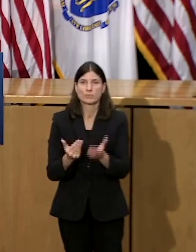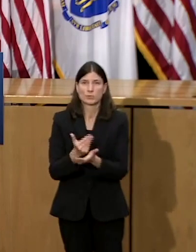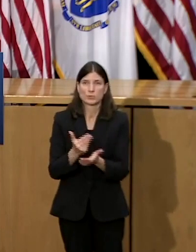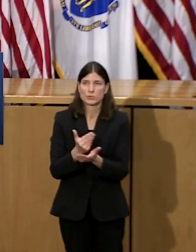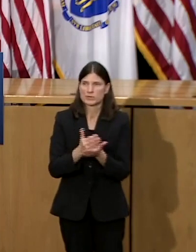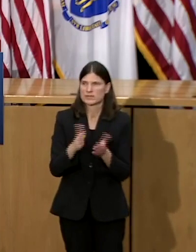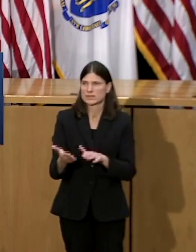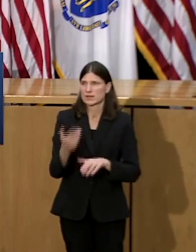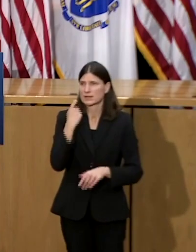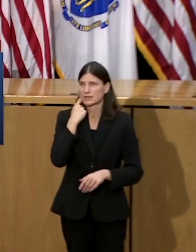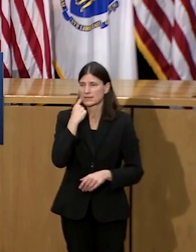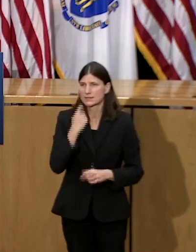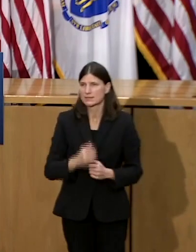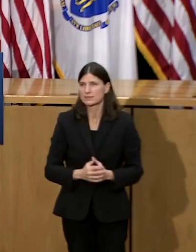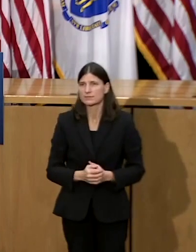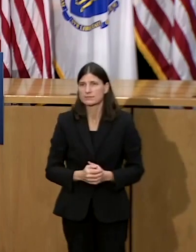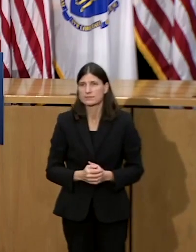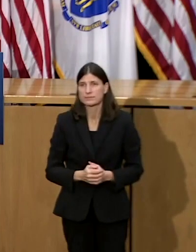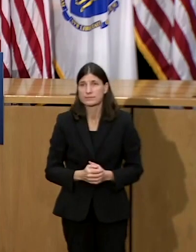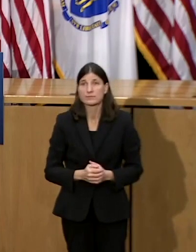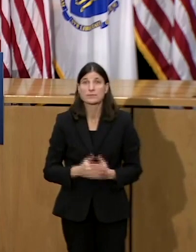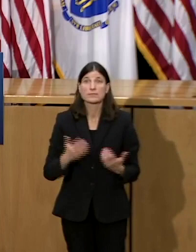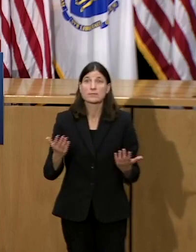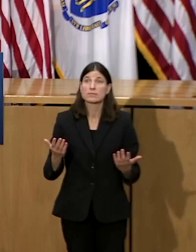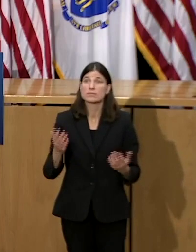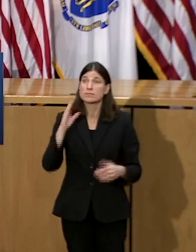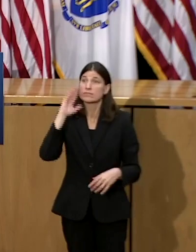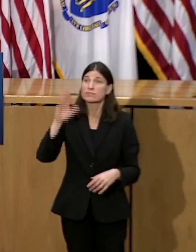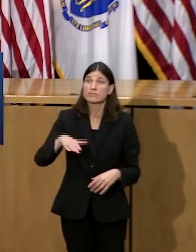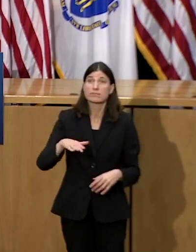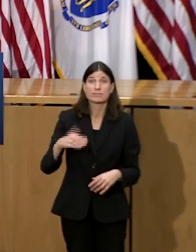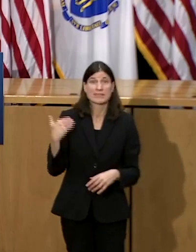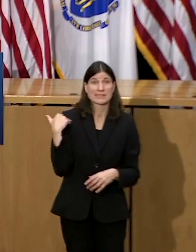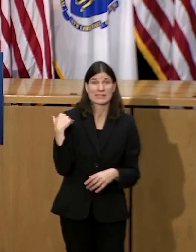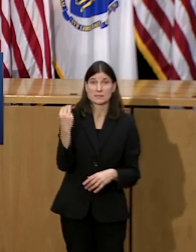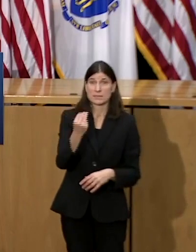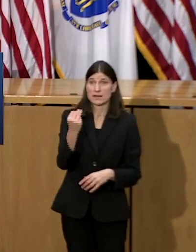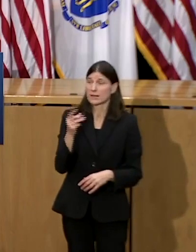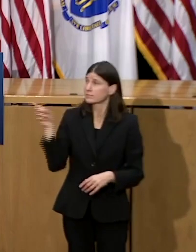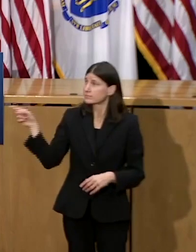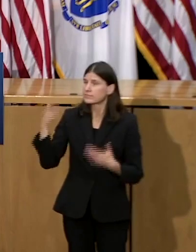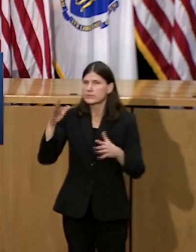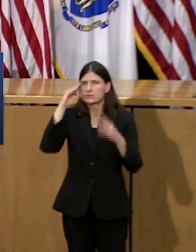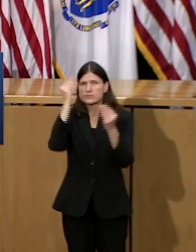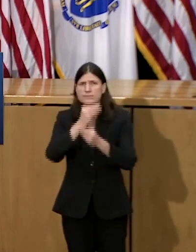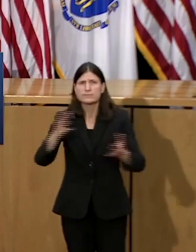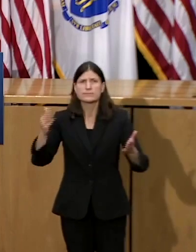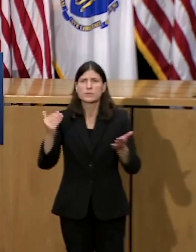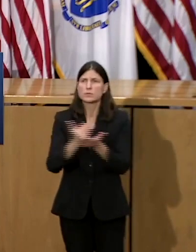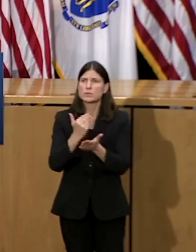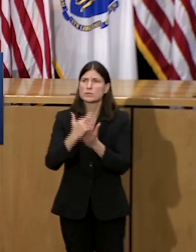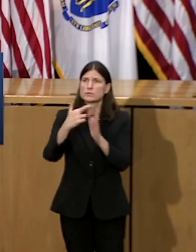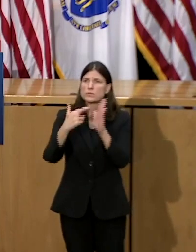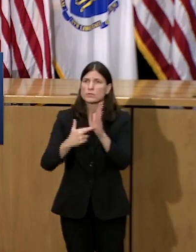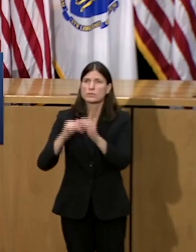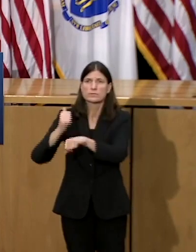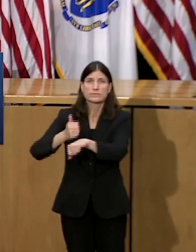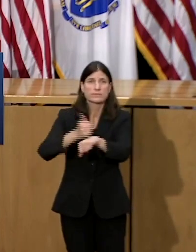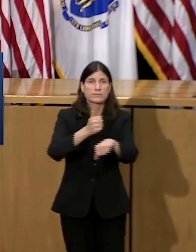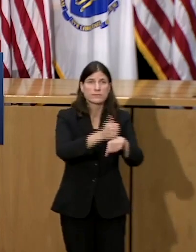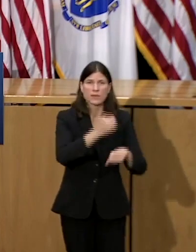As most people know, on Monday, our administration announced a series of targeted actions in response to the increase in new cases